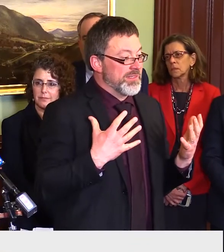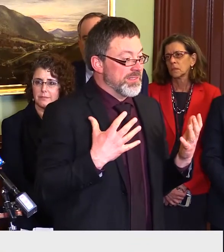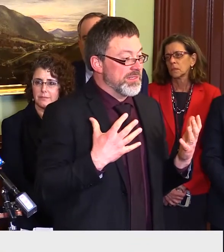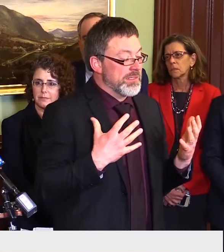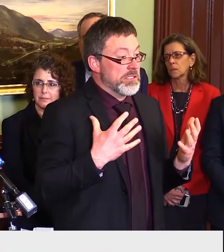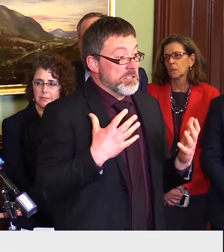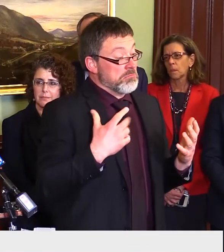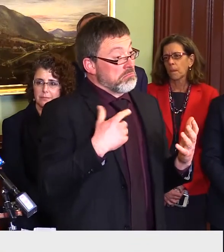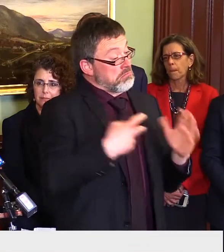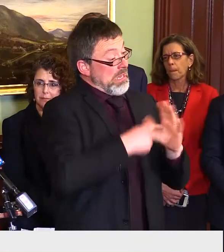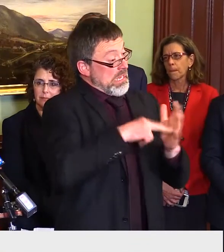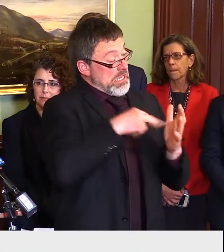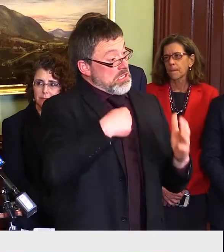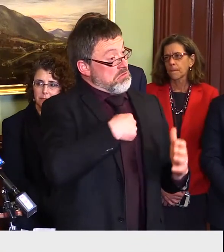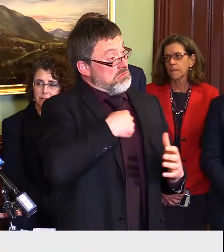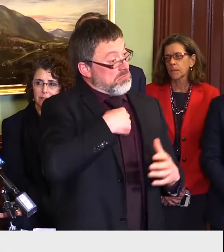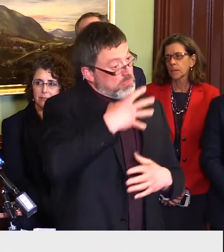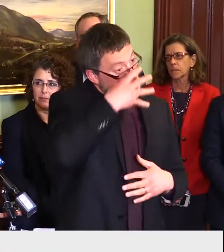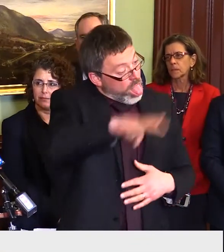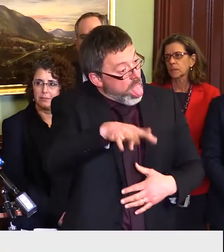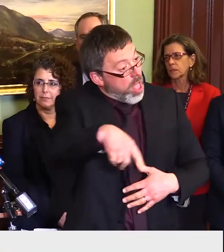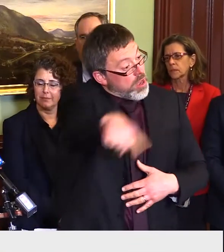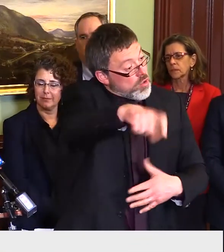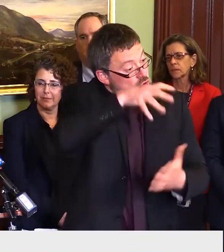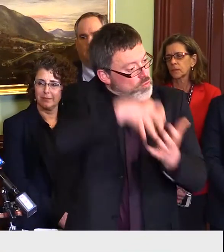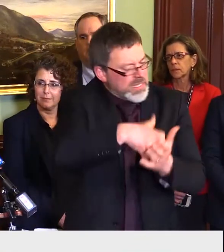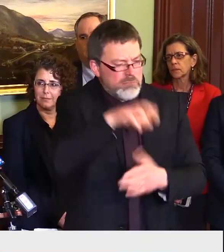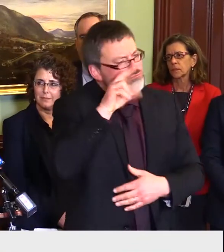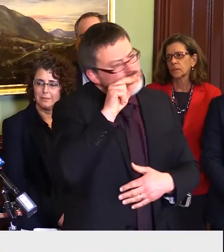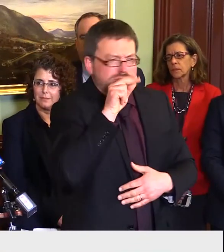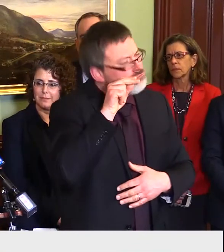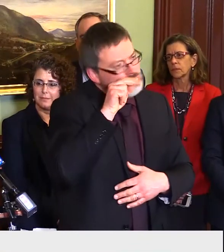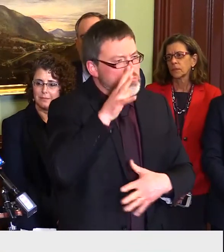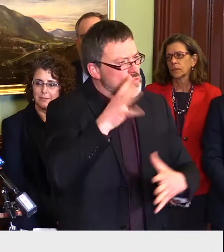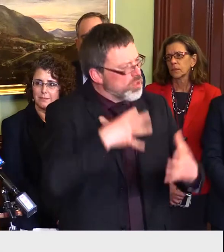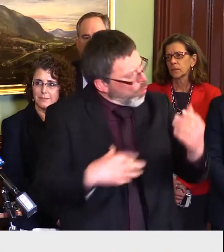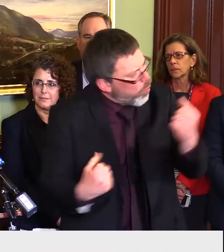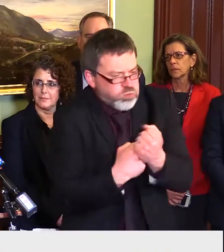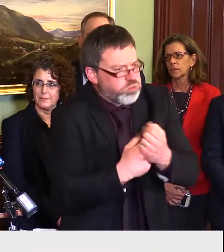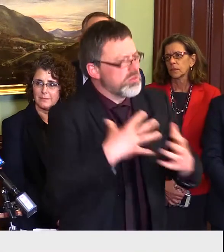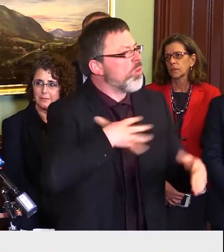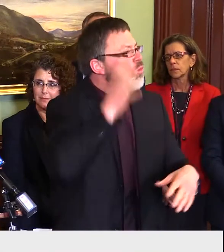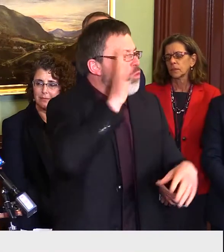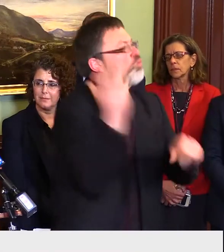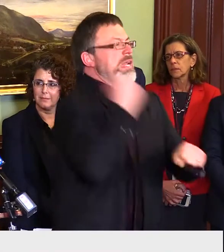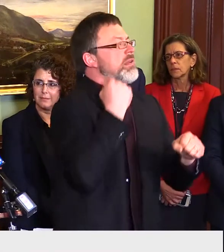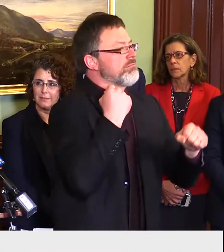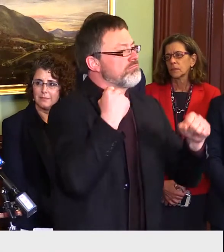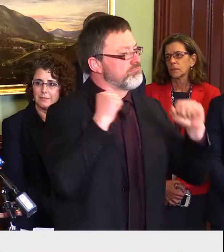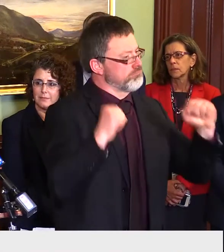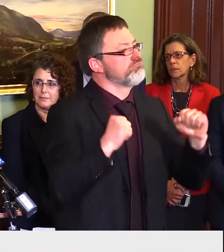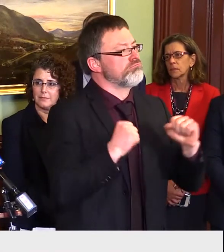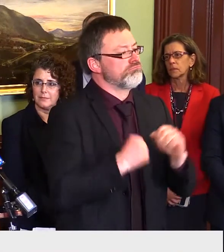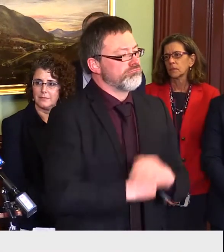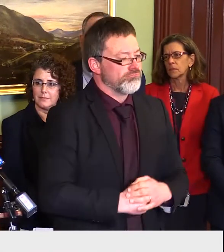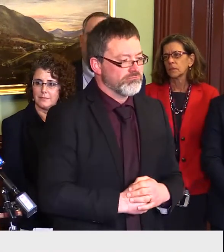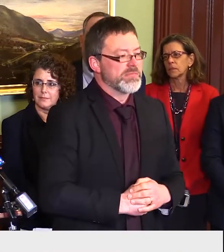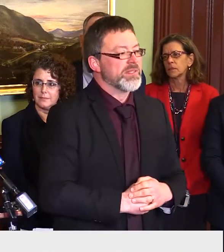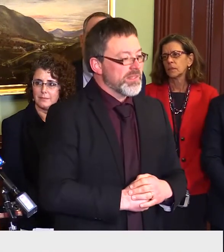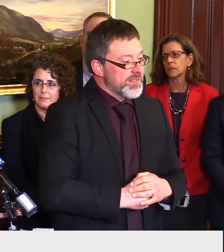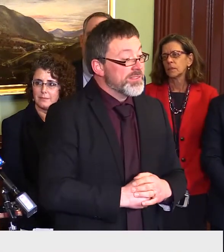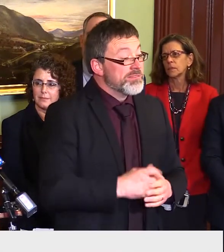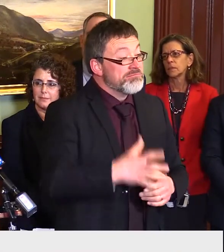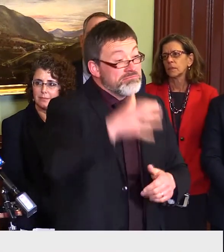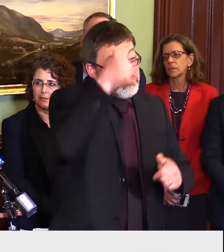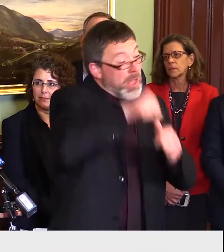it, fight it, and we're going to win. And just like after Irene, We're all going to do our